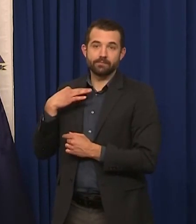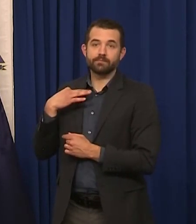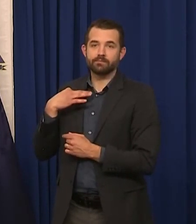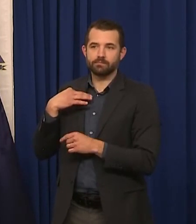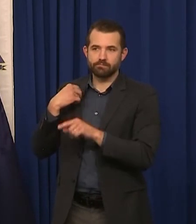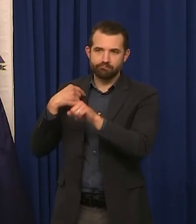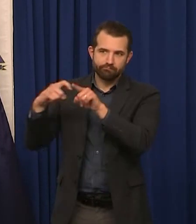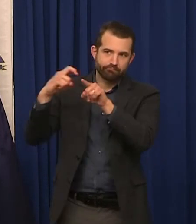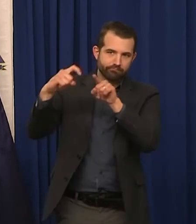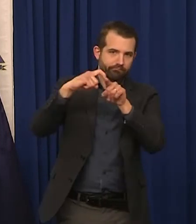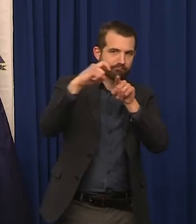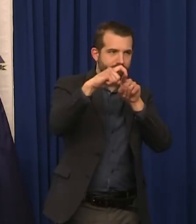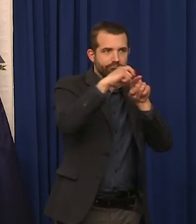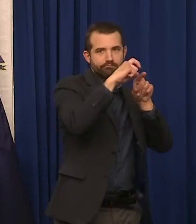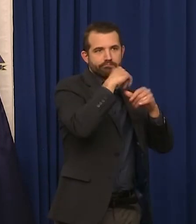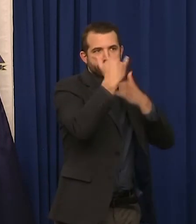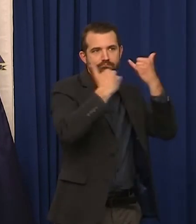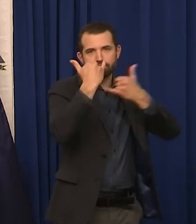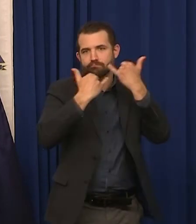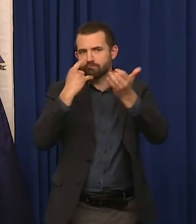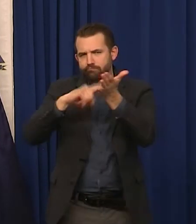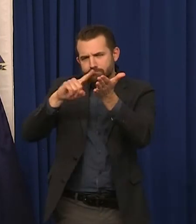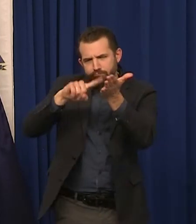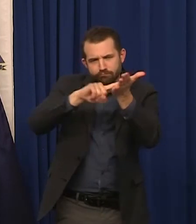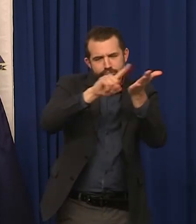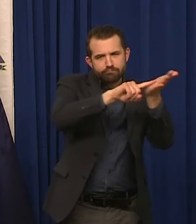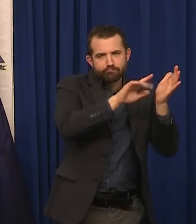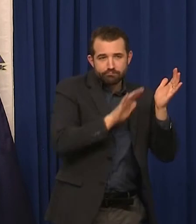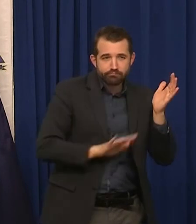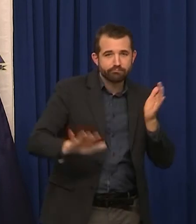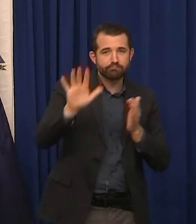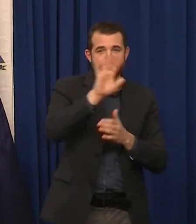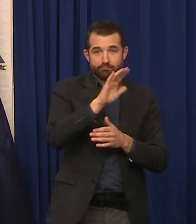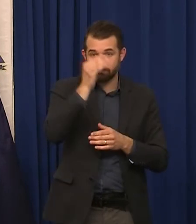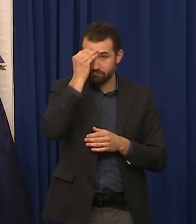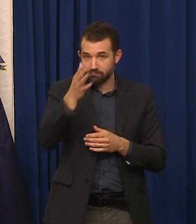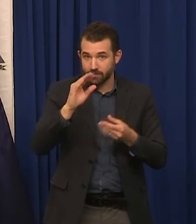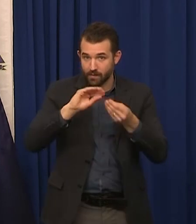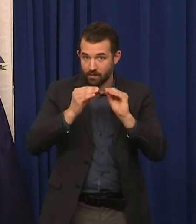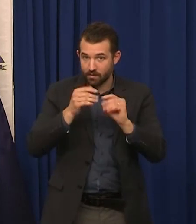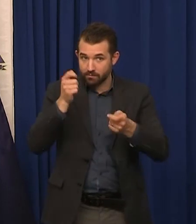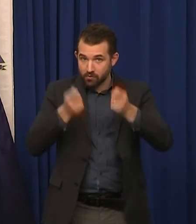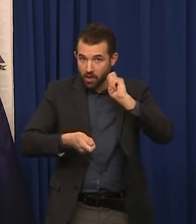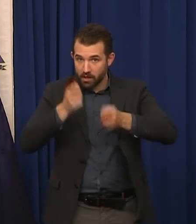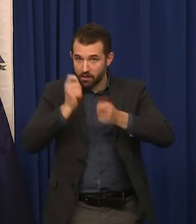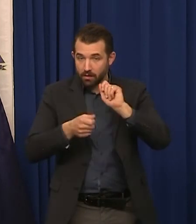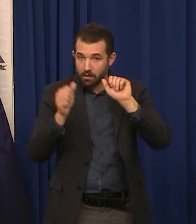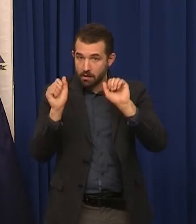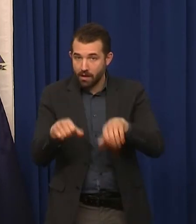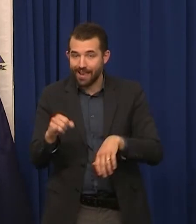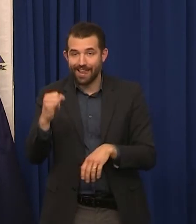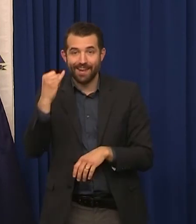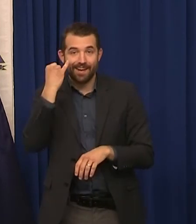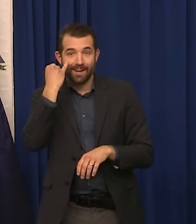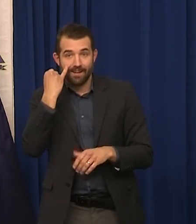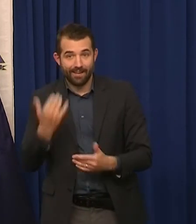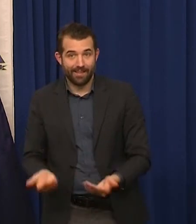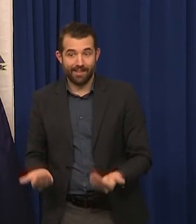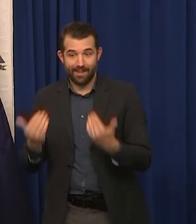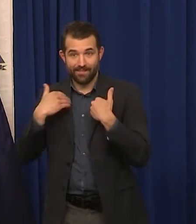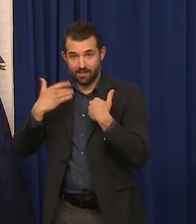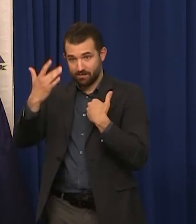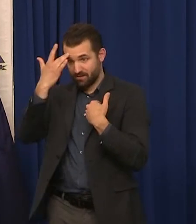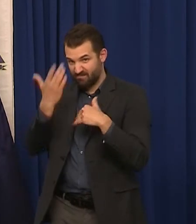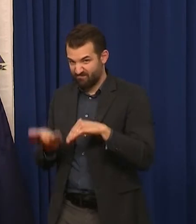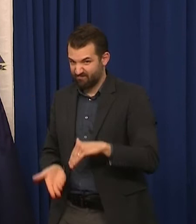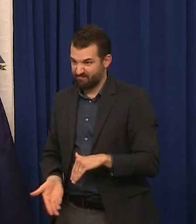this phase. So I want to emphasize that number may change. If the number of cases goes up, then we will need to commensurately